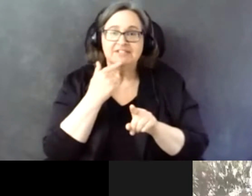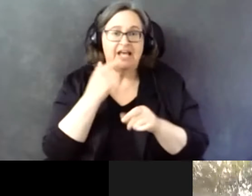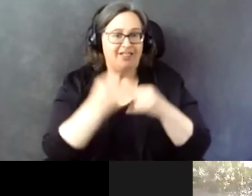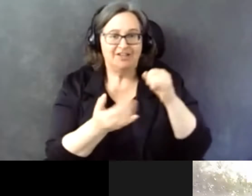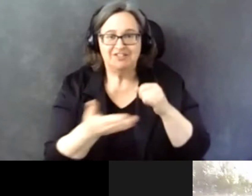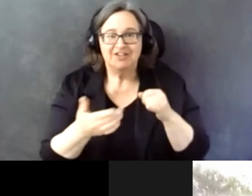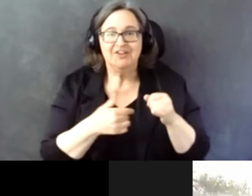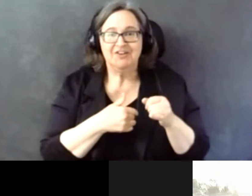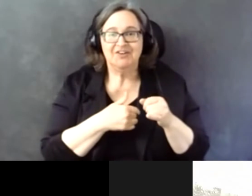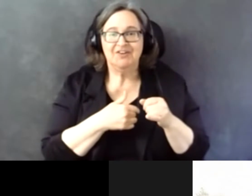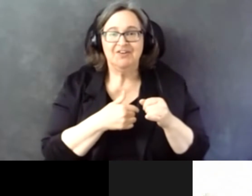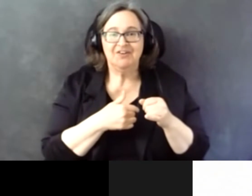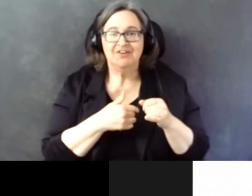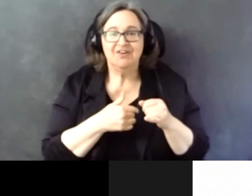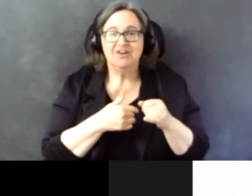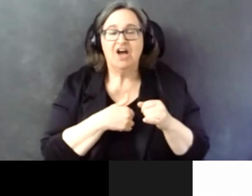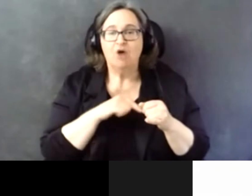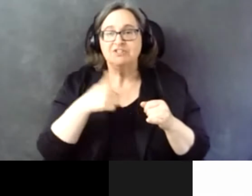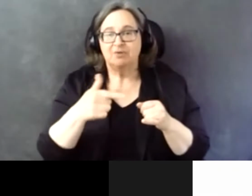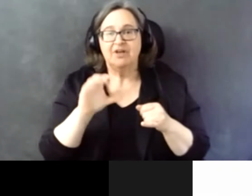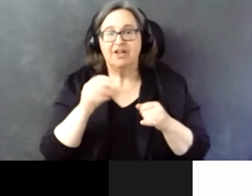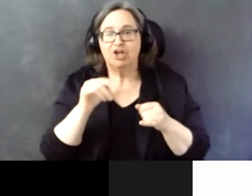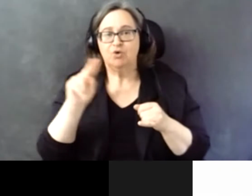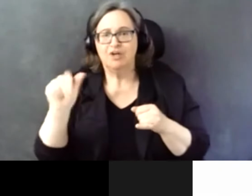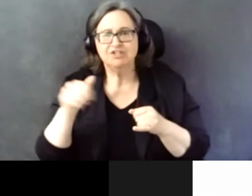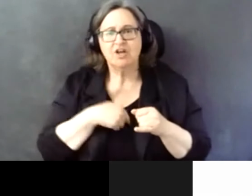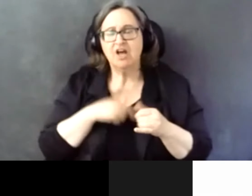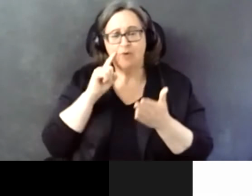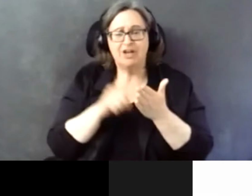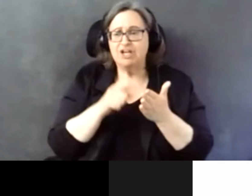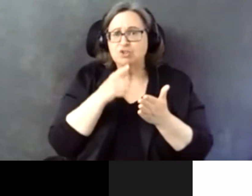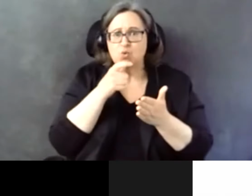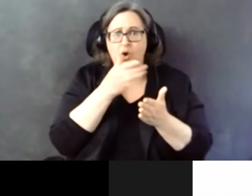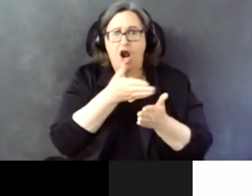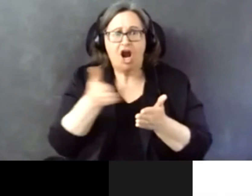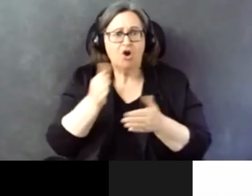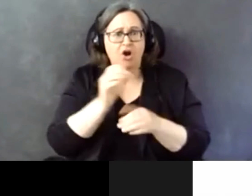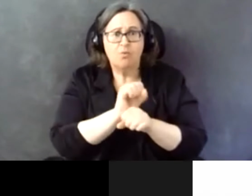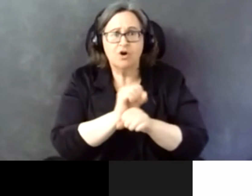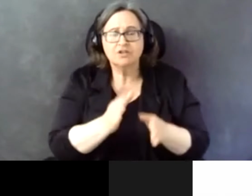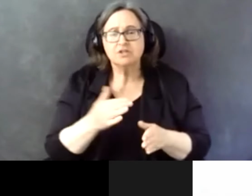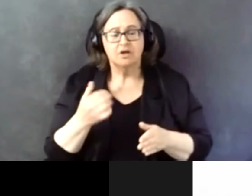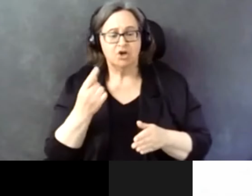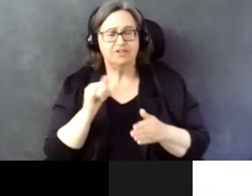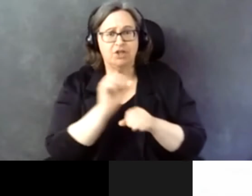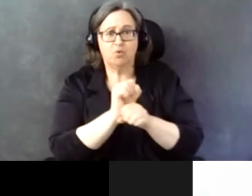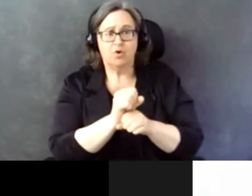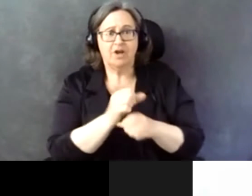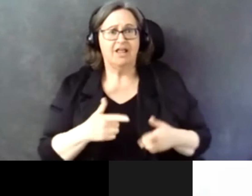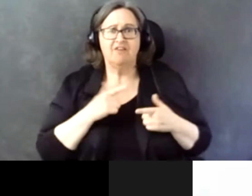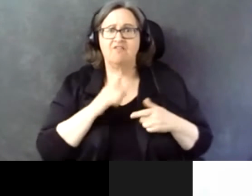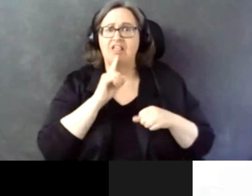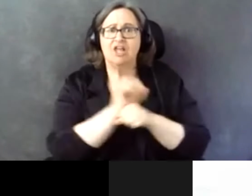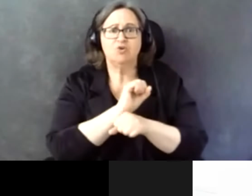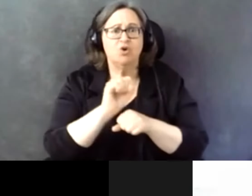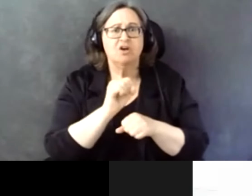thing and then i'm going to get back to christina uh i also recognize who our workers are i recognize that our workers live literally so many of